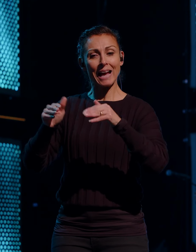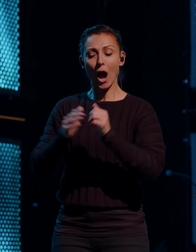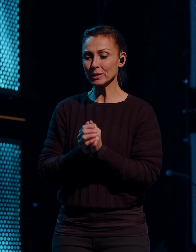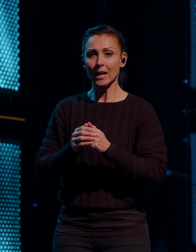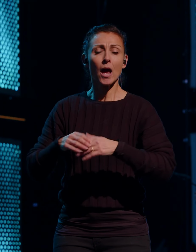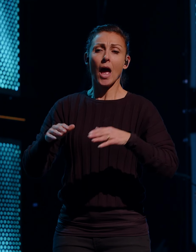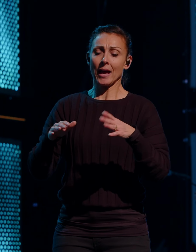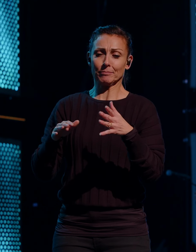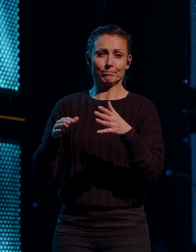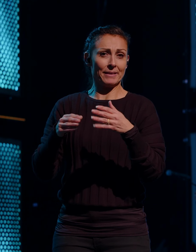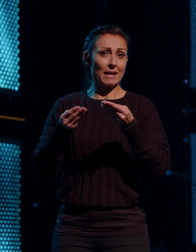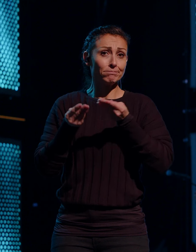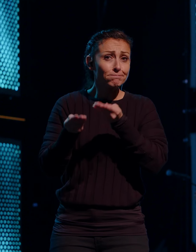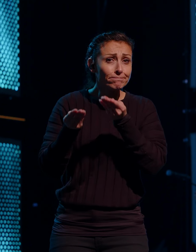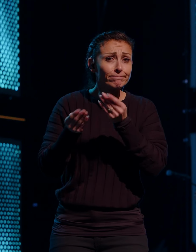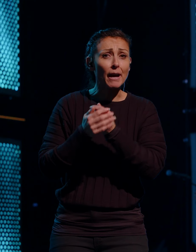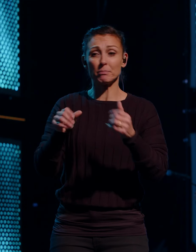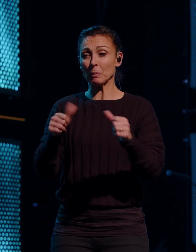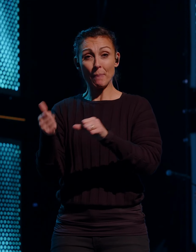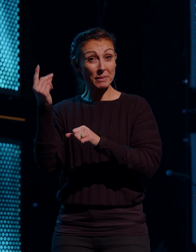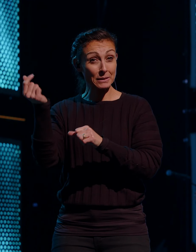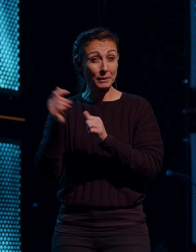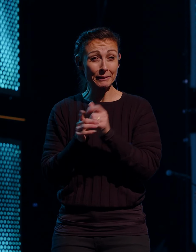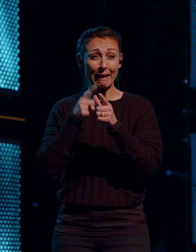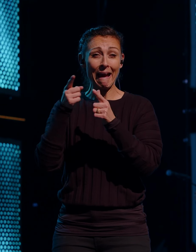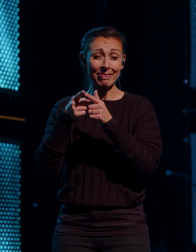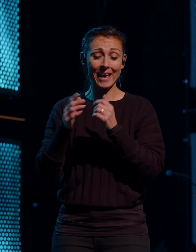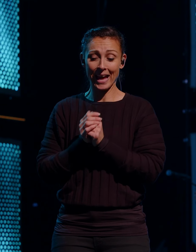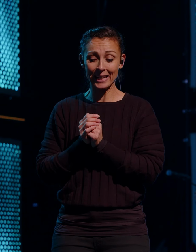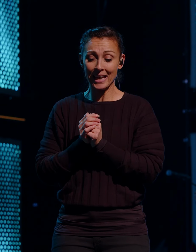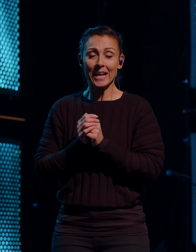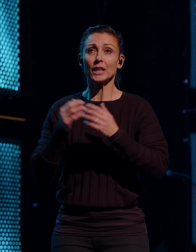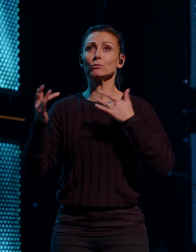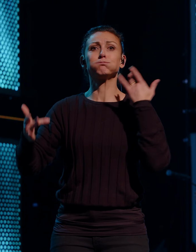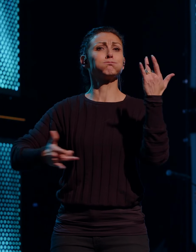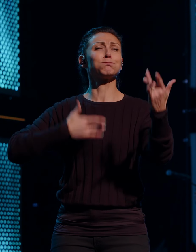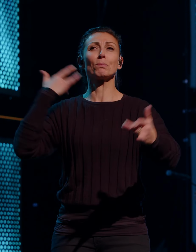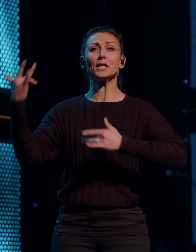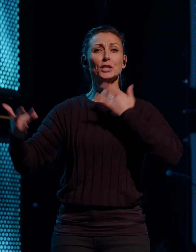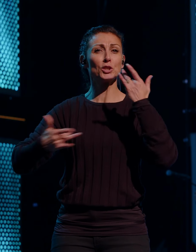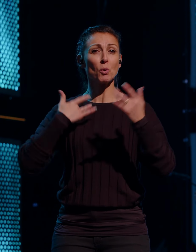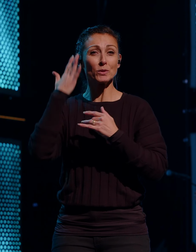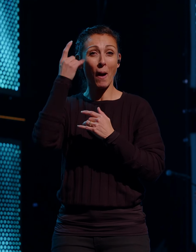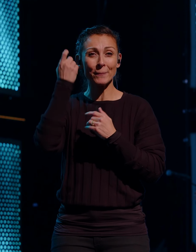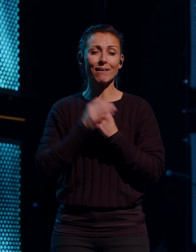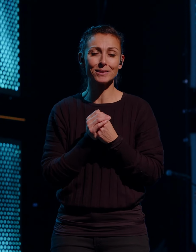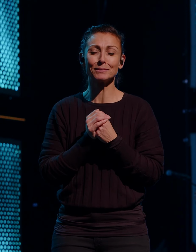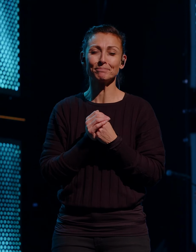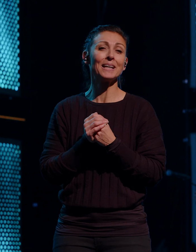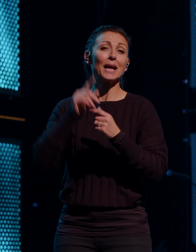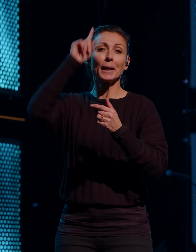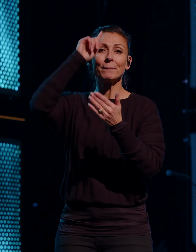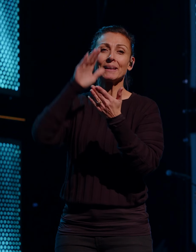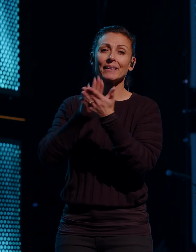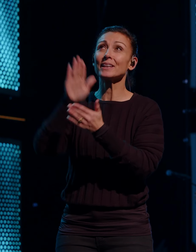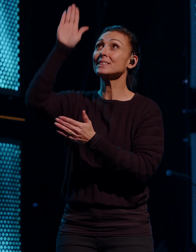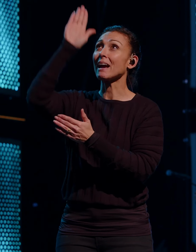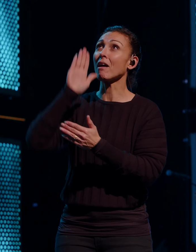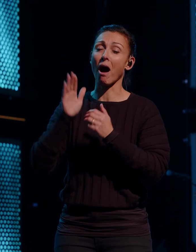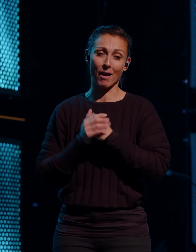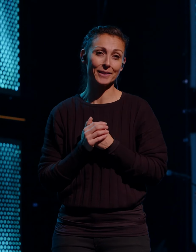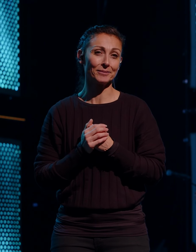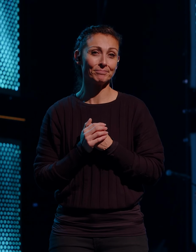entire household that he had believed in God." Praise the Lord. You know, Paul and Silas,